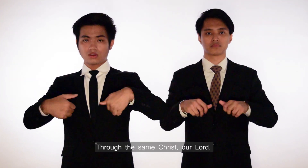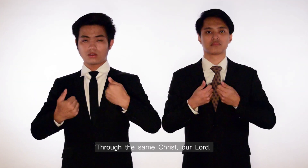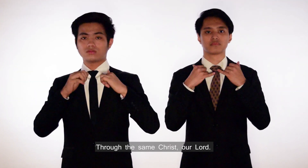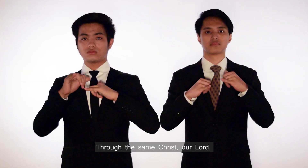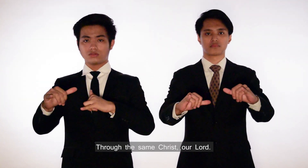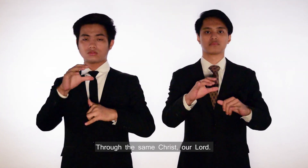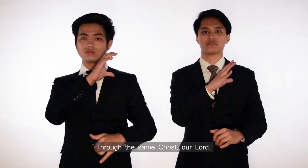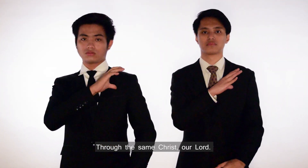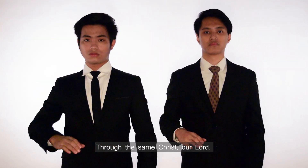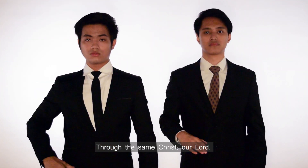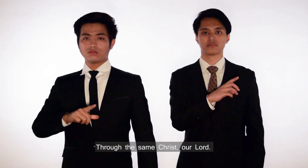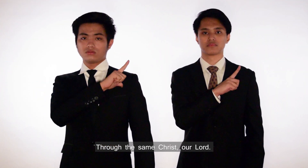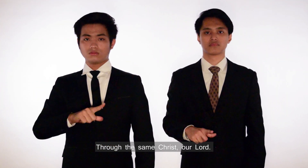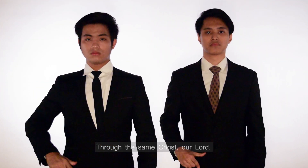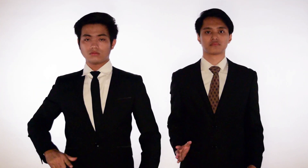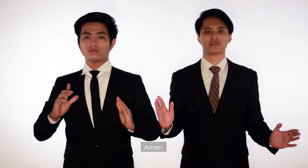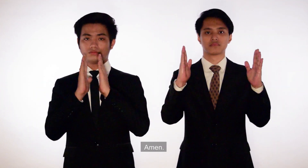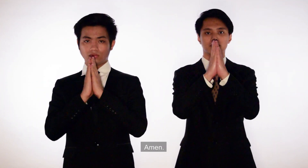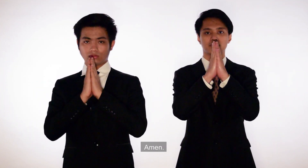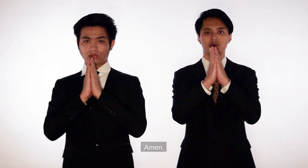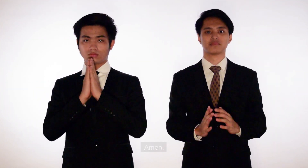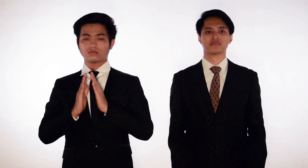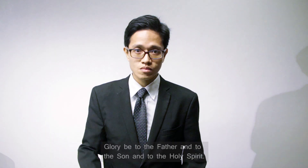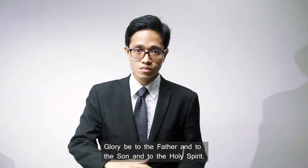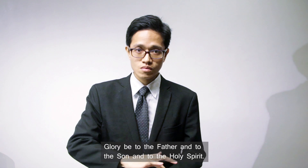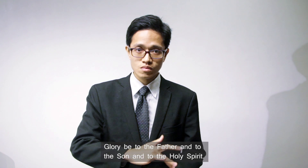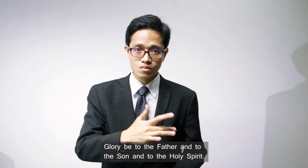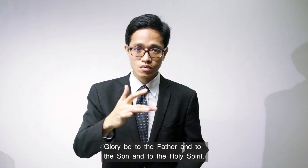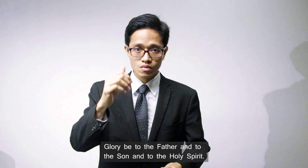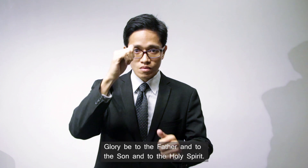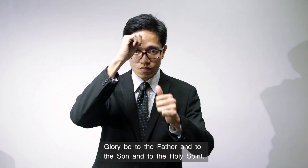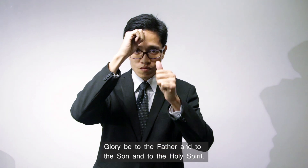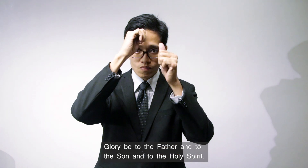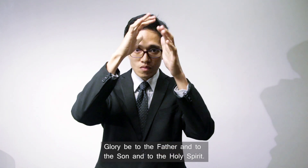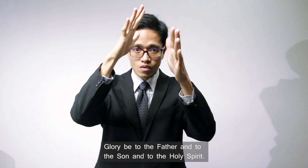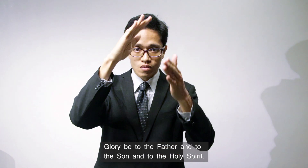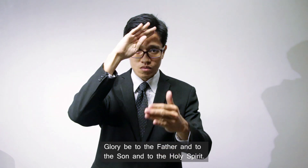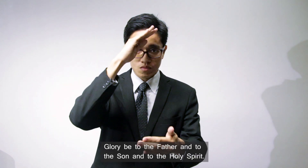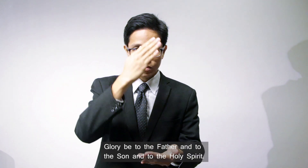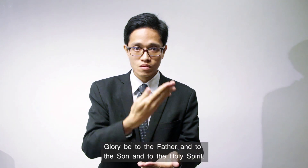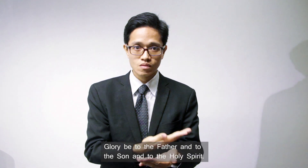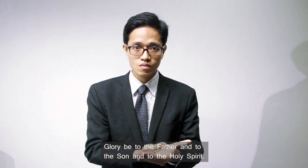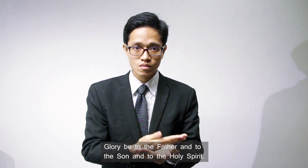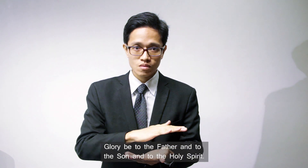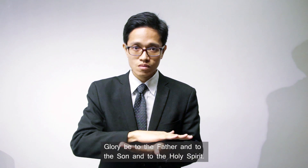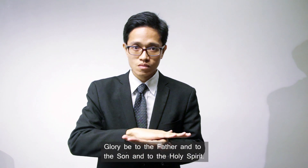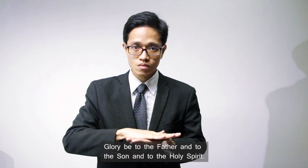resurrection, through the same Christ our Lord. Amen. Glory to the Father, and to the